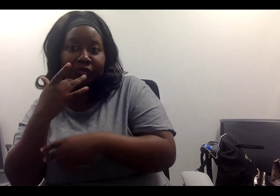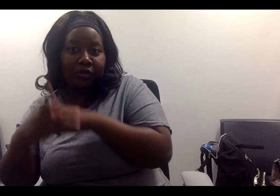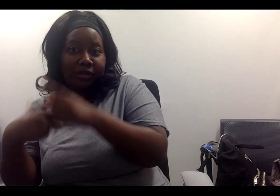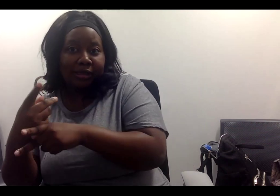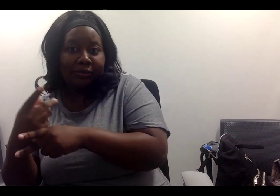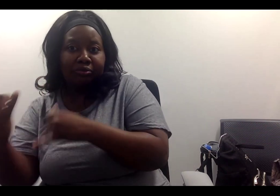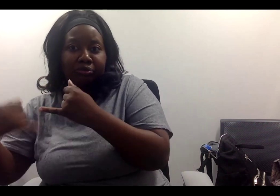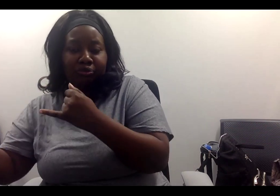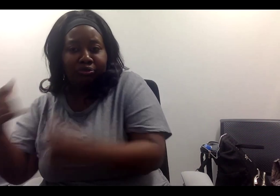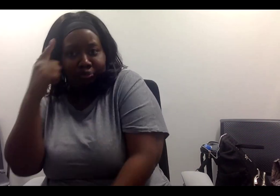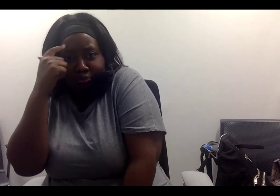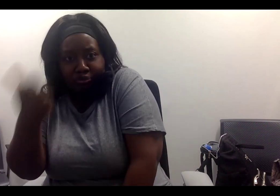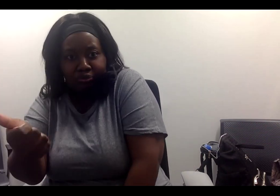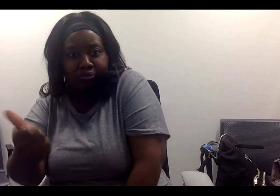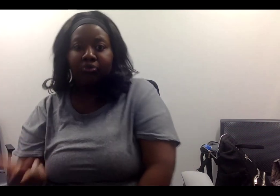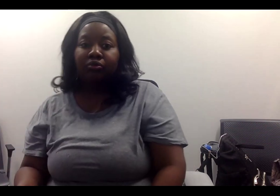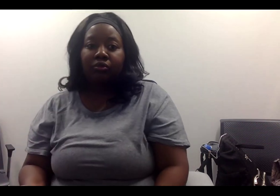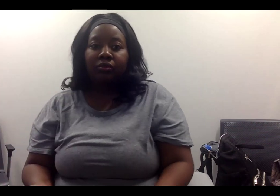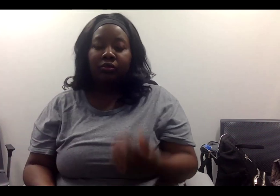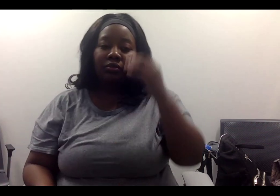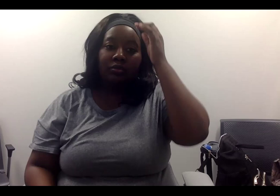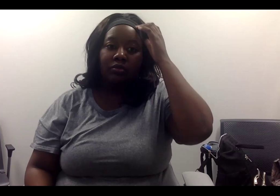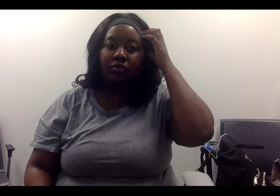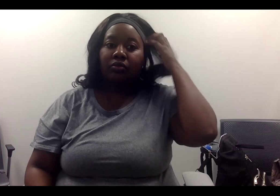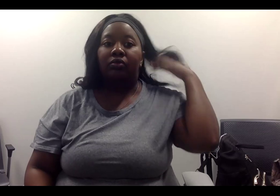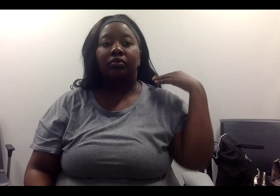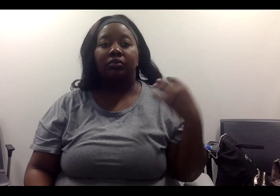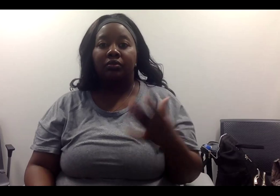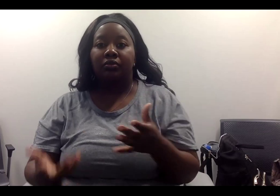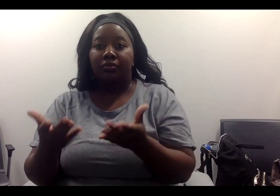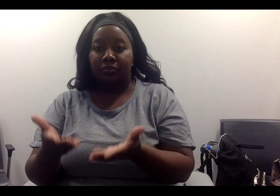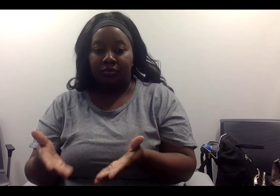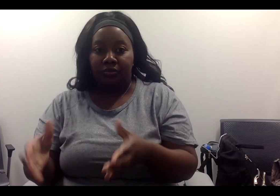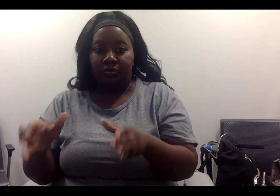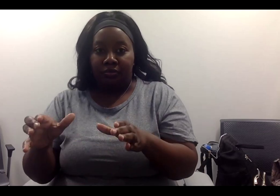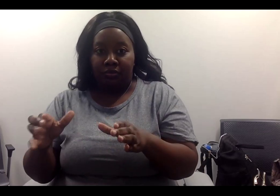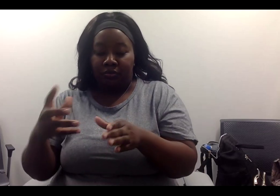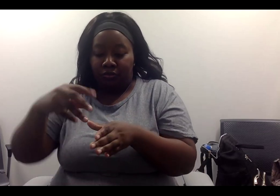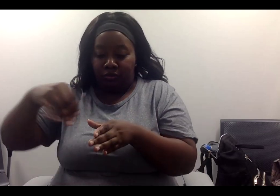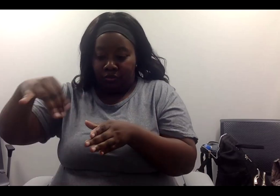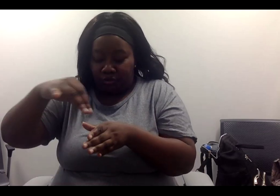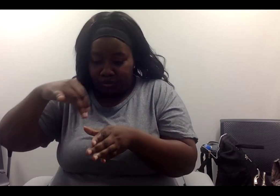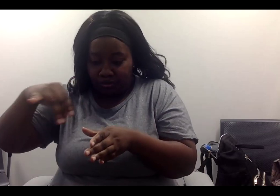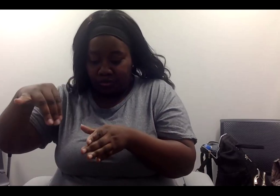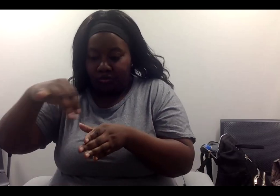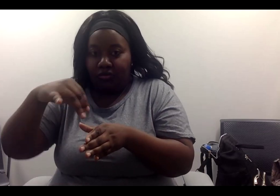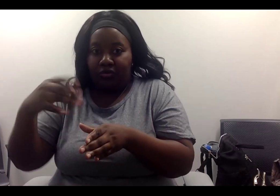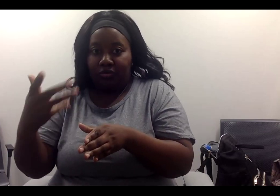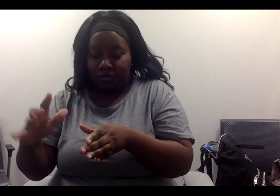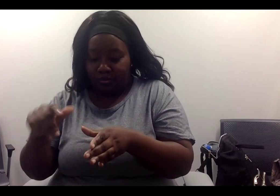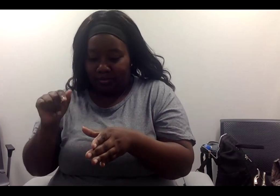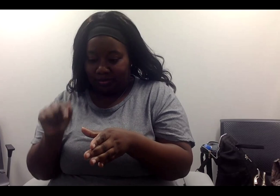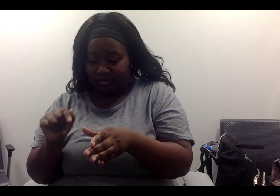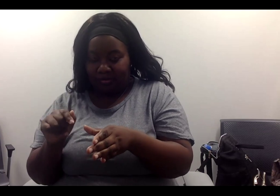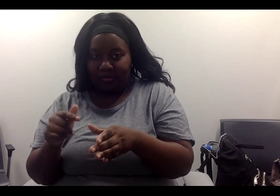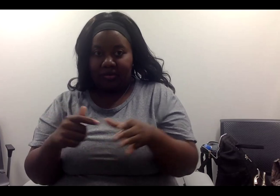I mean, you are after all the Rega, how this should be done. And speaking of busting the move, while we wait for the pasta to cook, we can